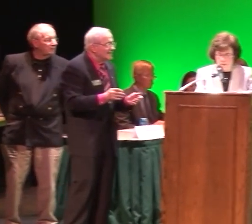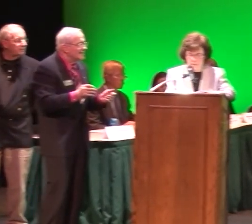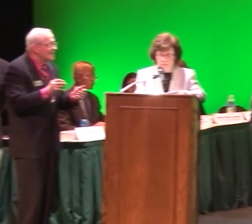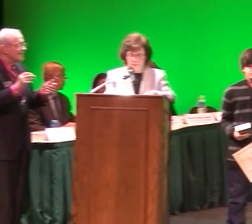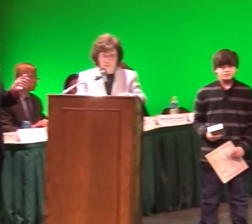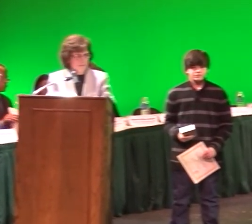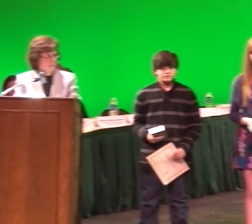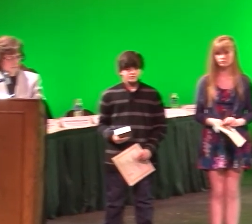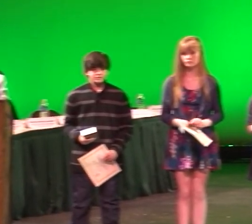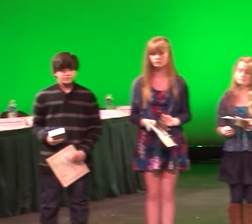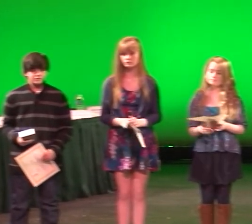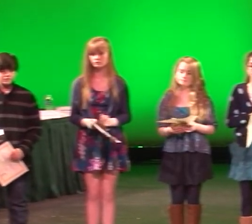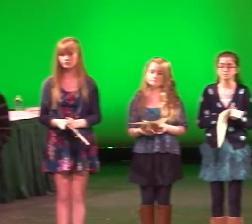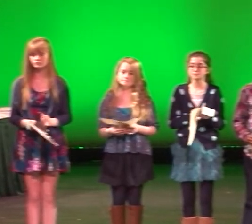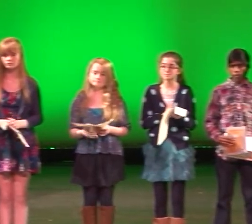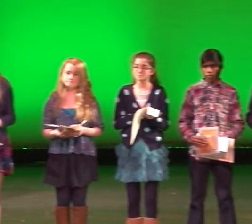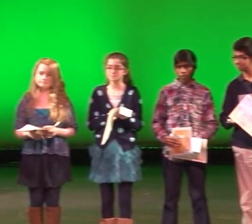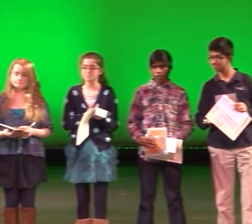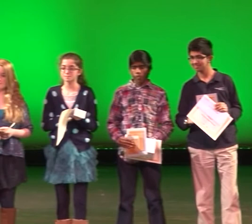prize.